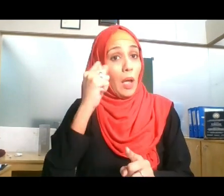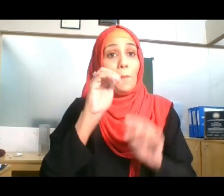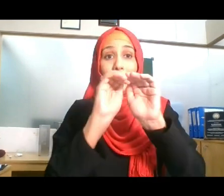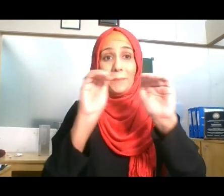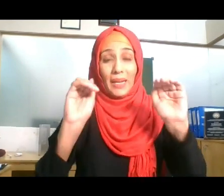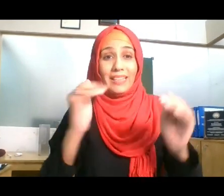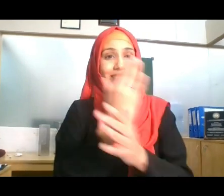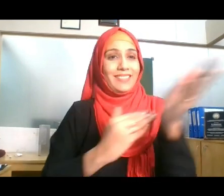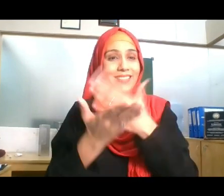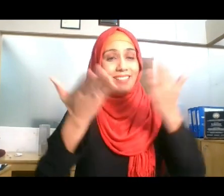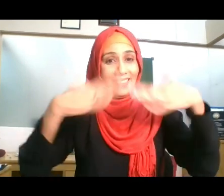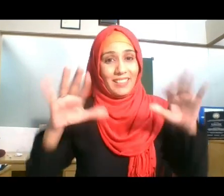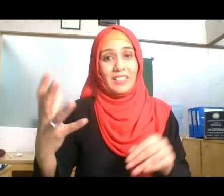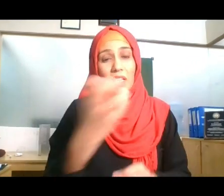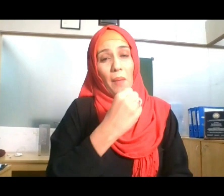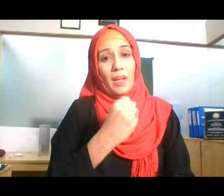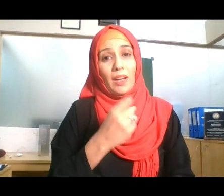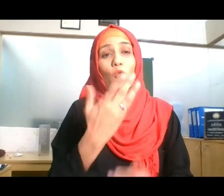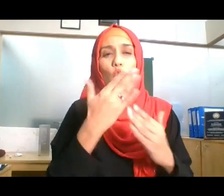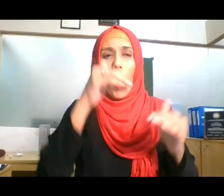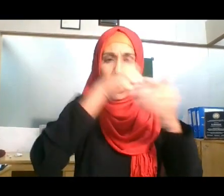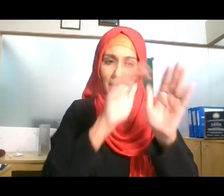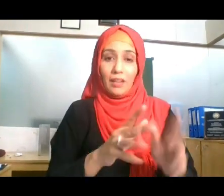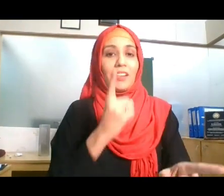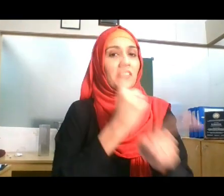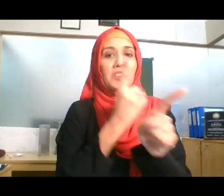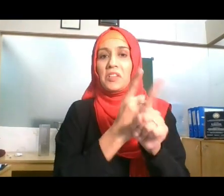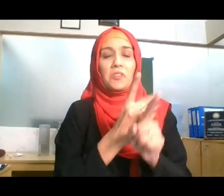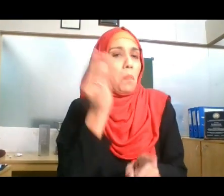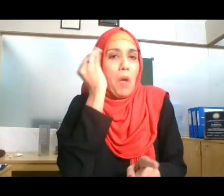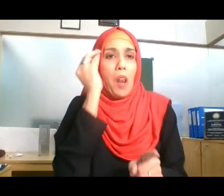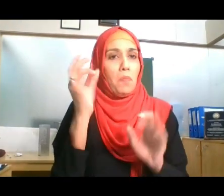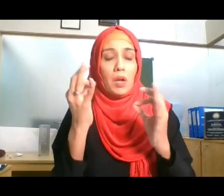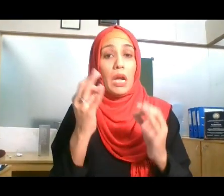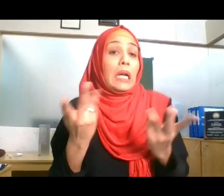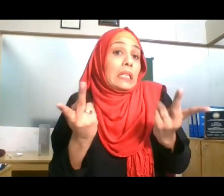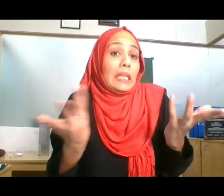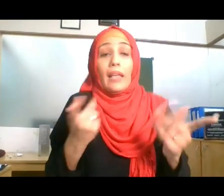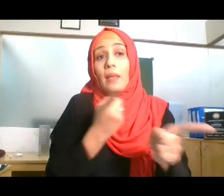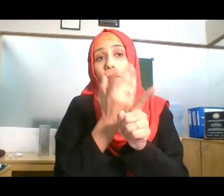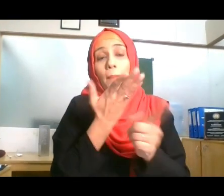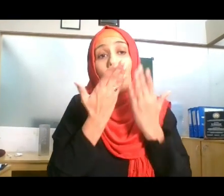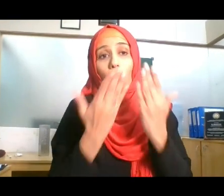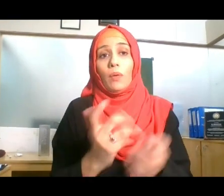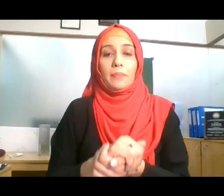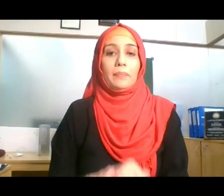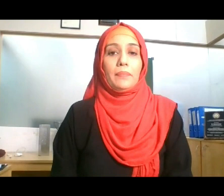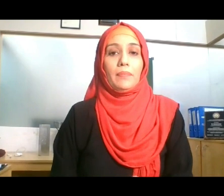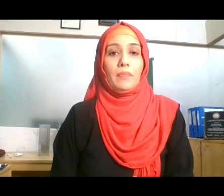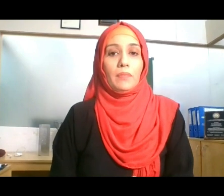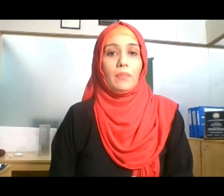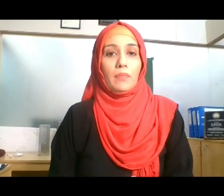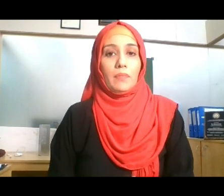with disabilities who are already in schools, but teachers do not really know what to do with them, and coming up